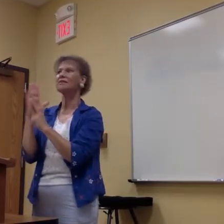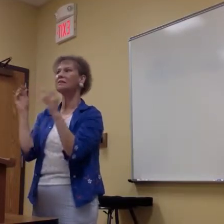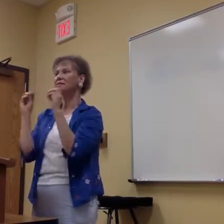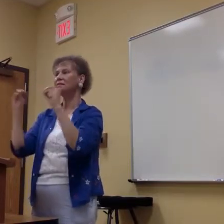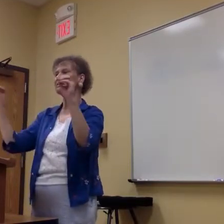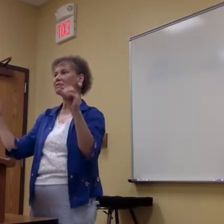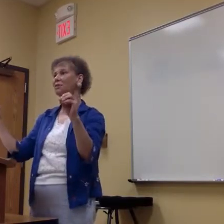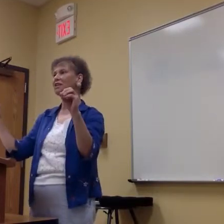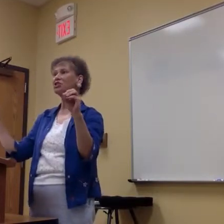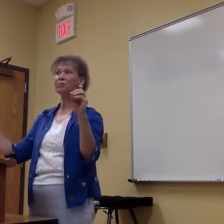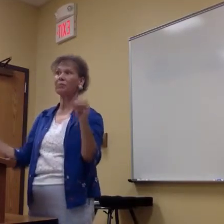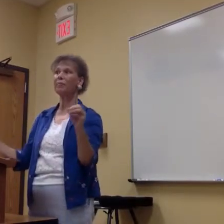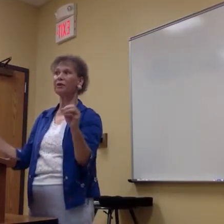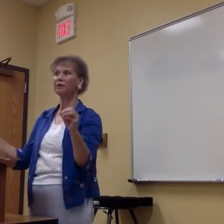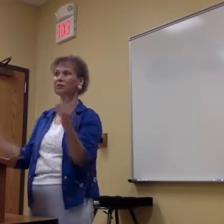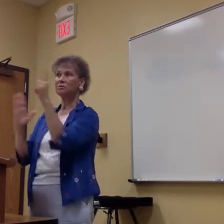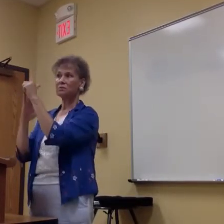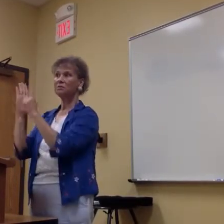marriage. Right? By law.